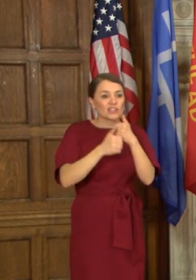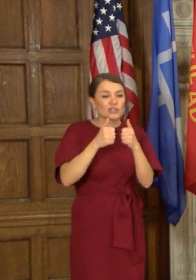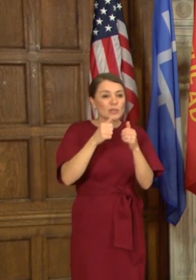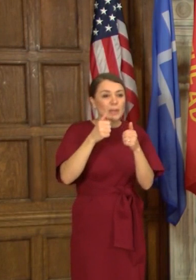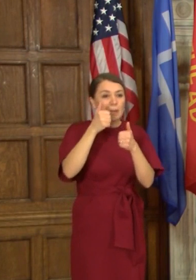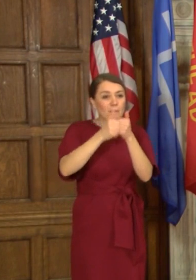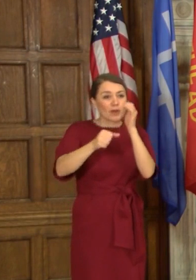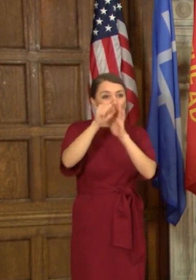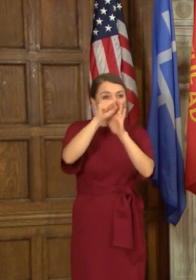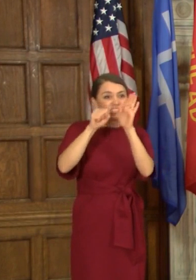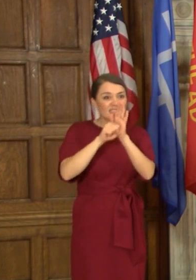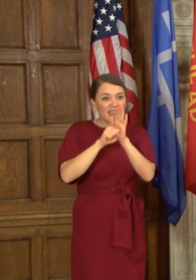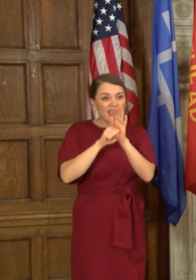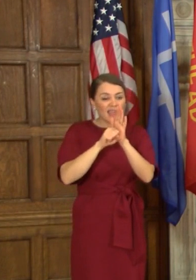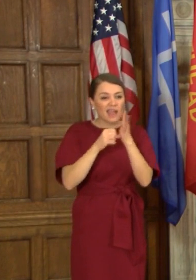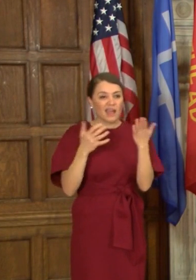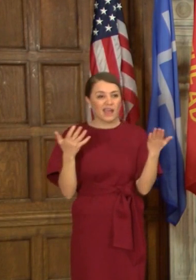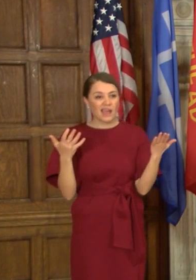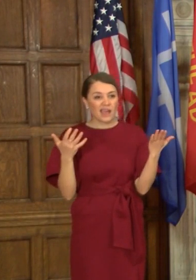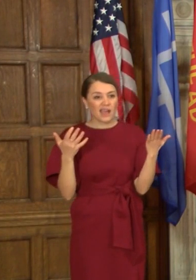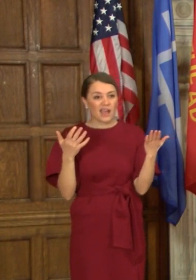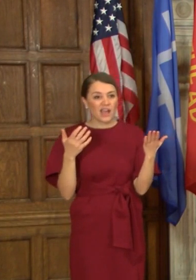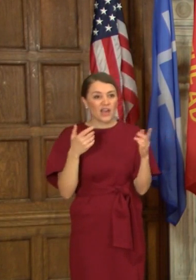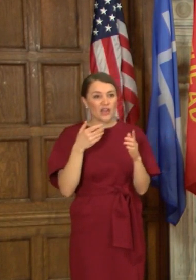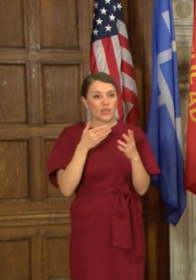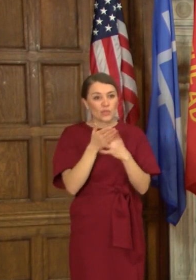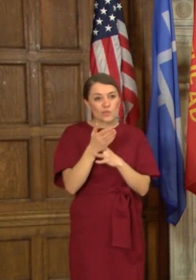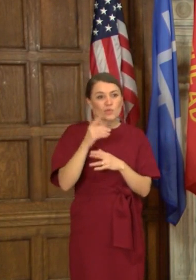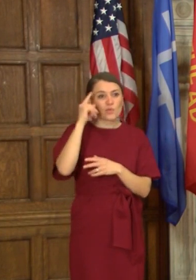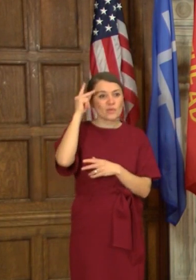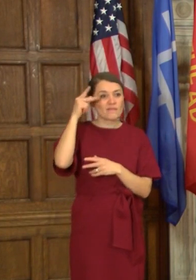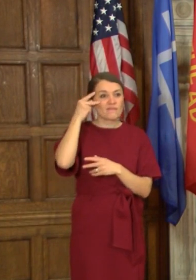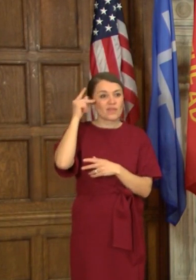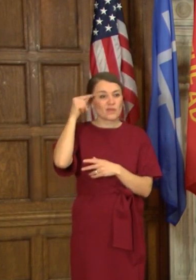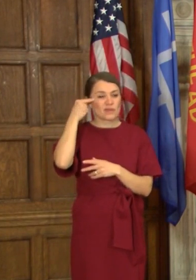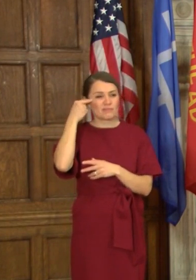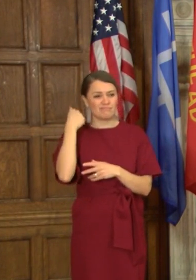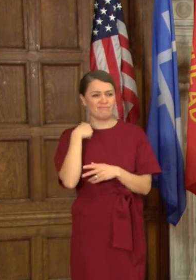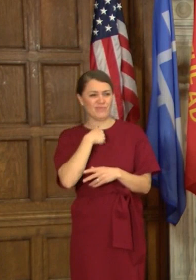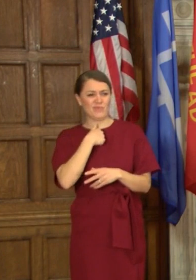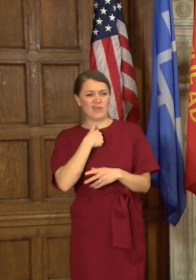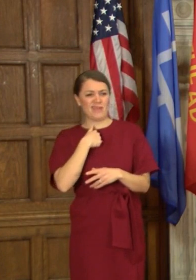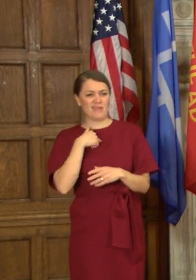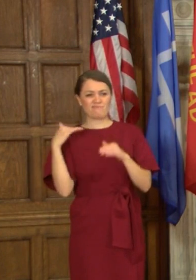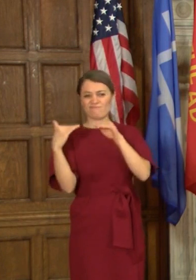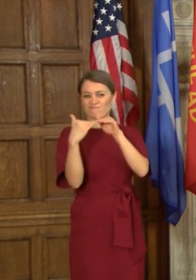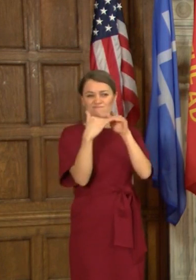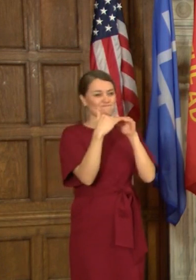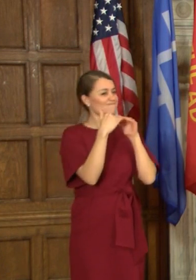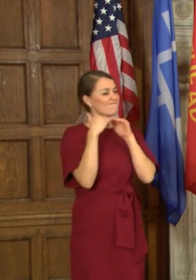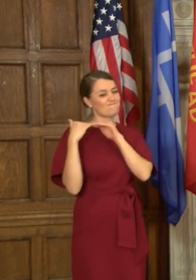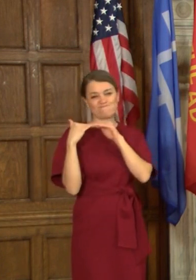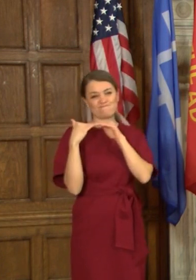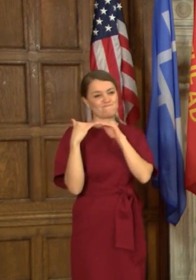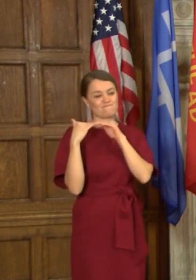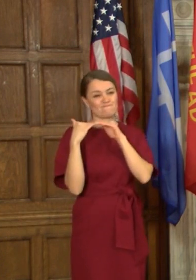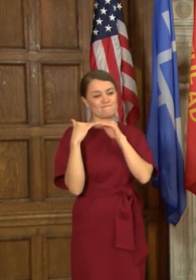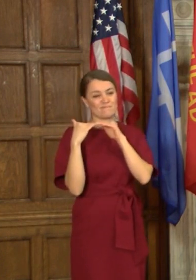vaccines allocated per capita by the federal government. We aren't getting our fair share of